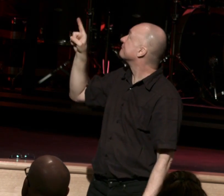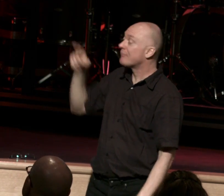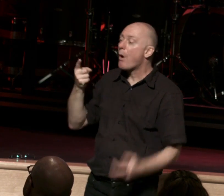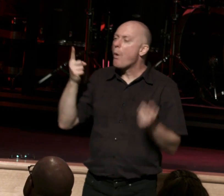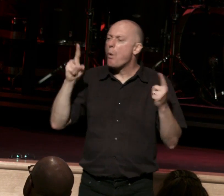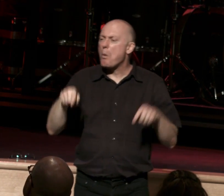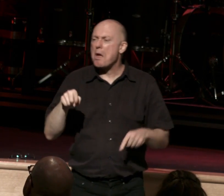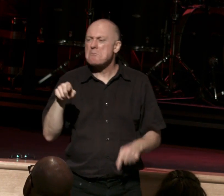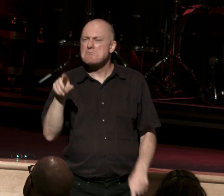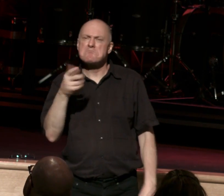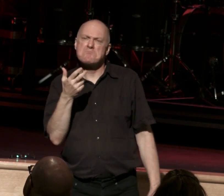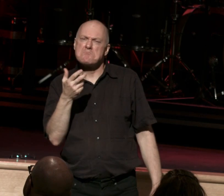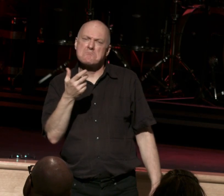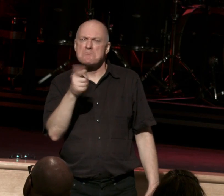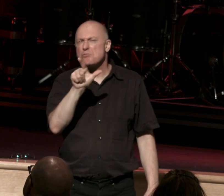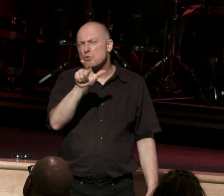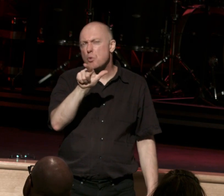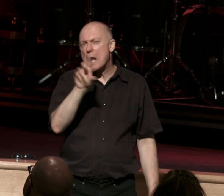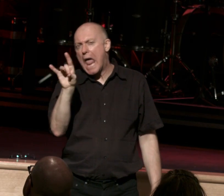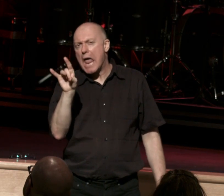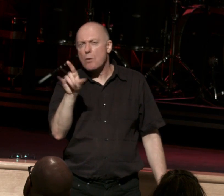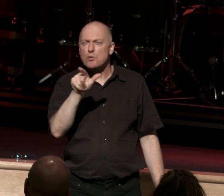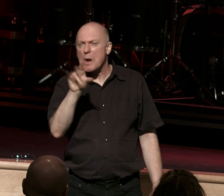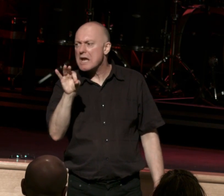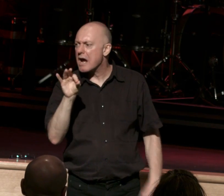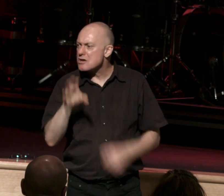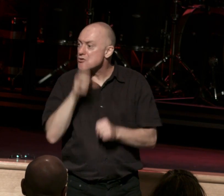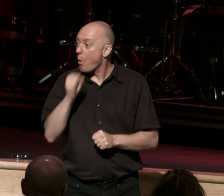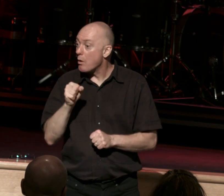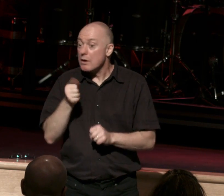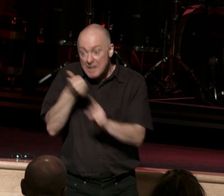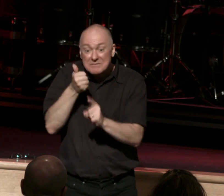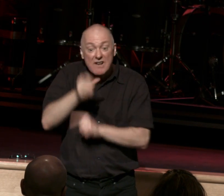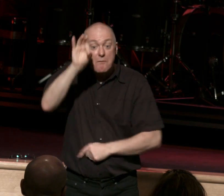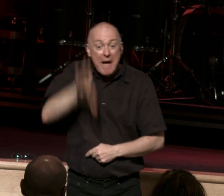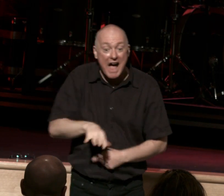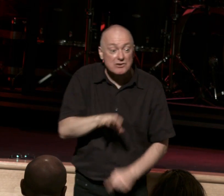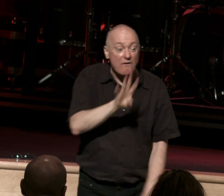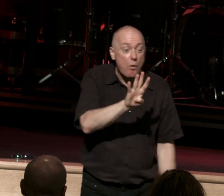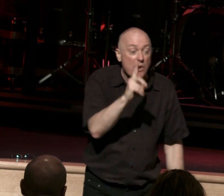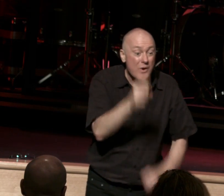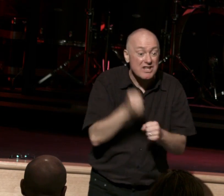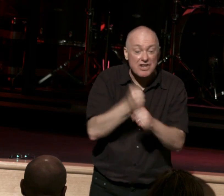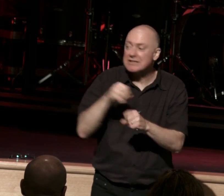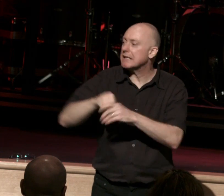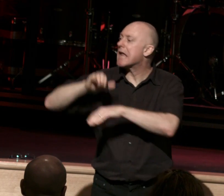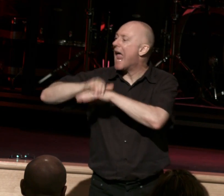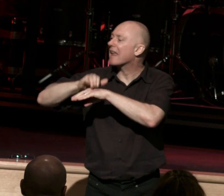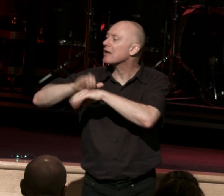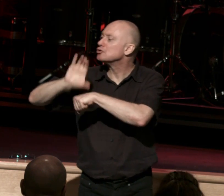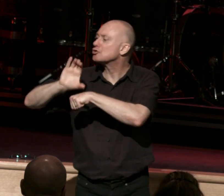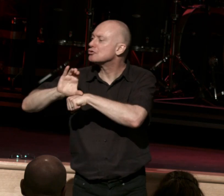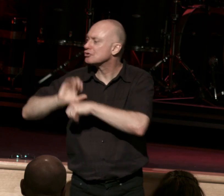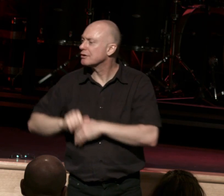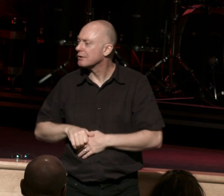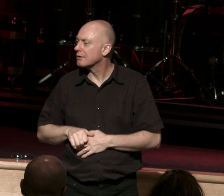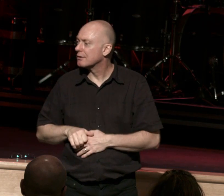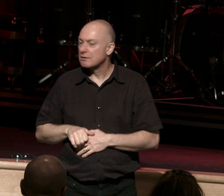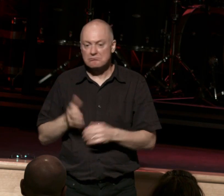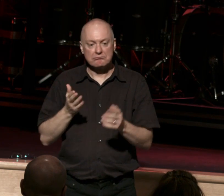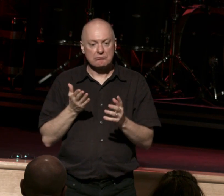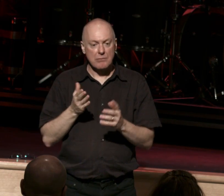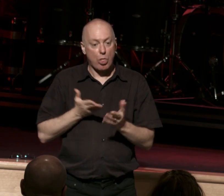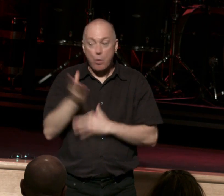of Grandpa Simons when he was probably 28 or 29 years old. He was a minister for 41 years in the Anglican